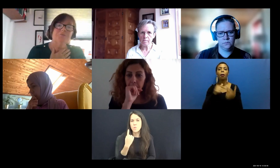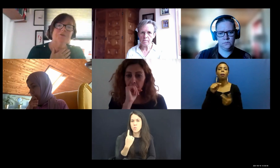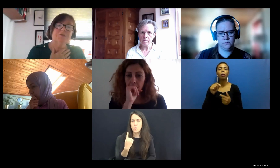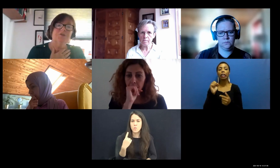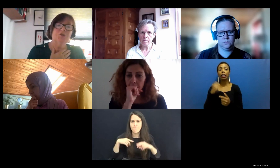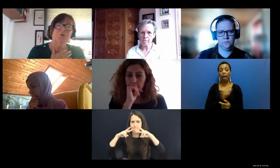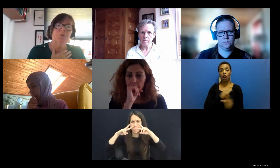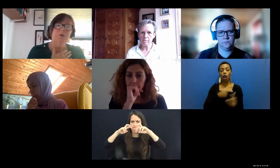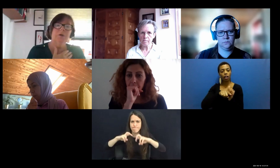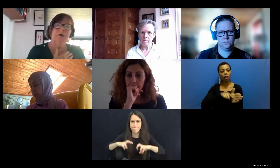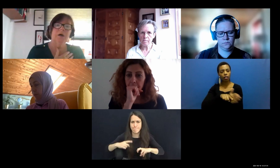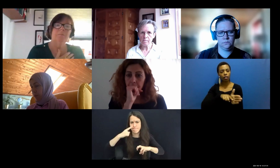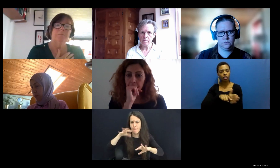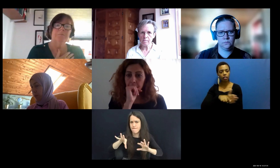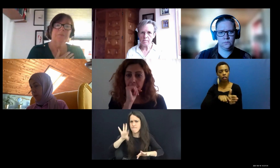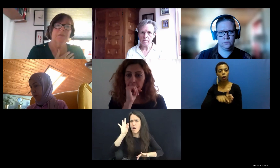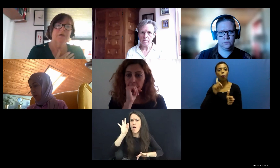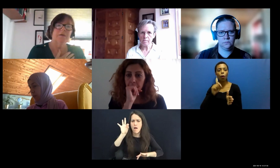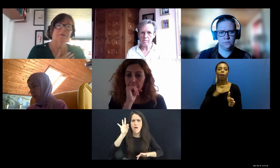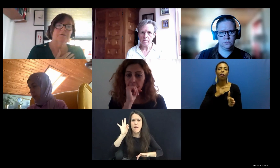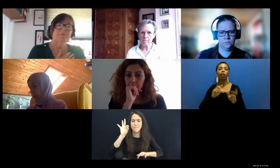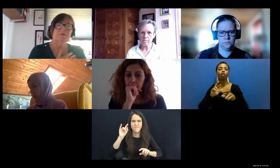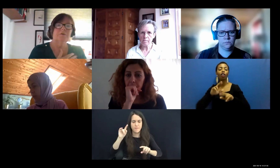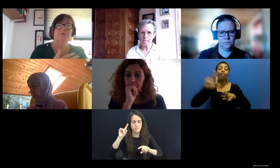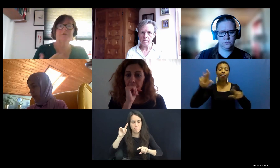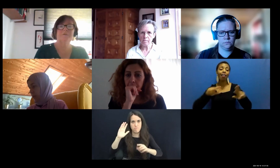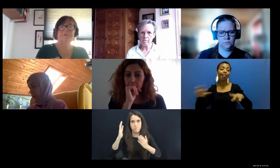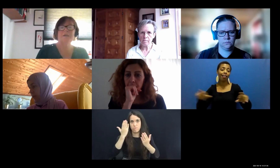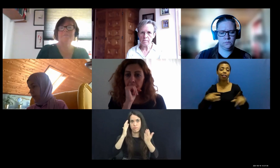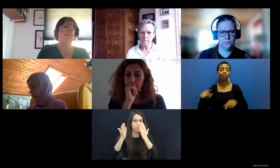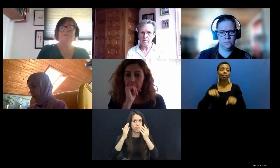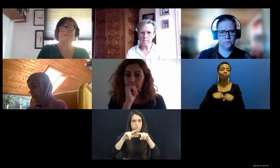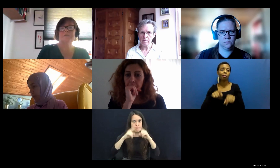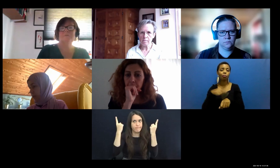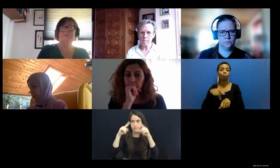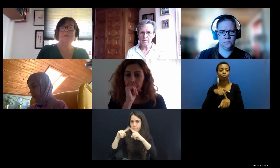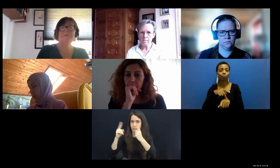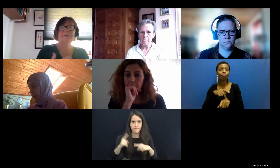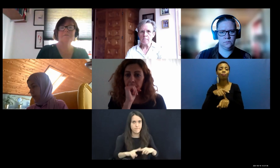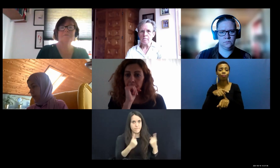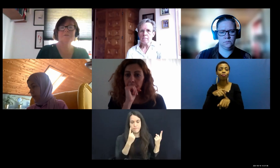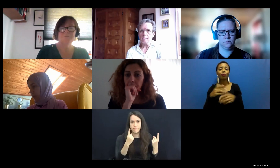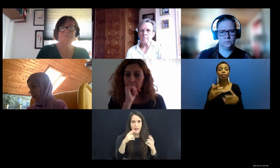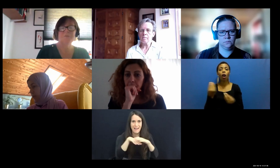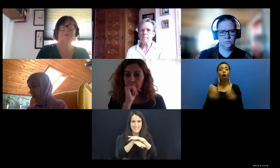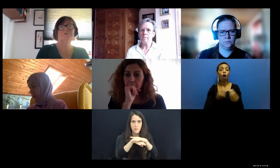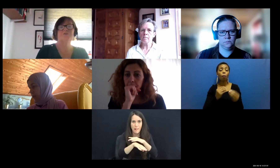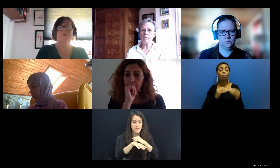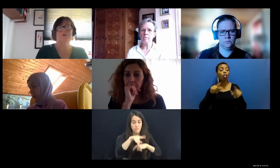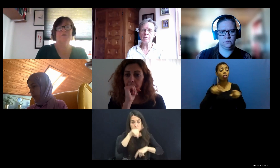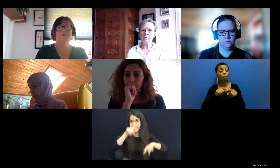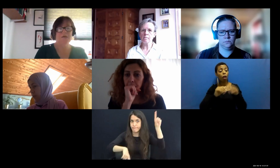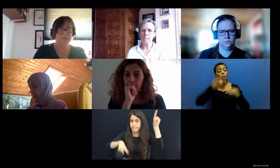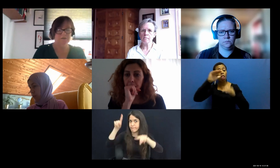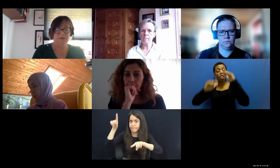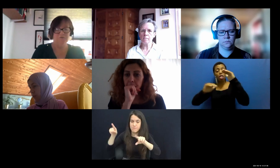are differences too in, you know, the level of accessibility and the level of